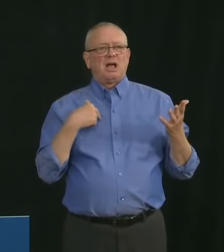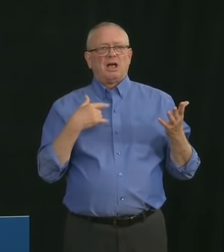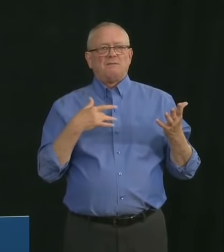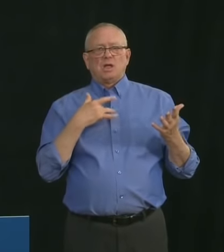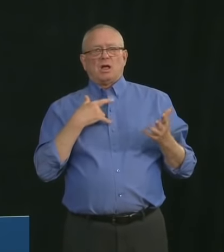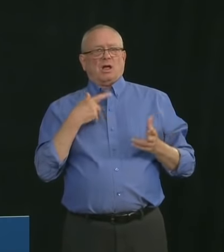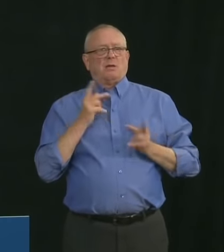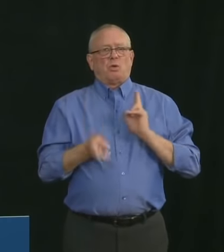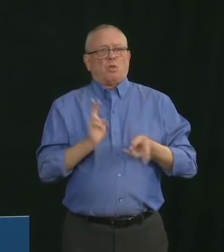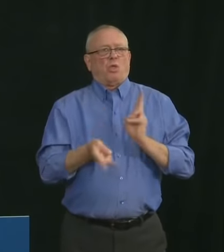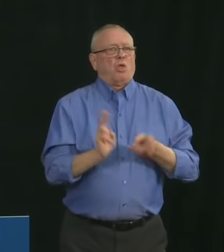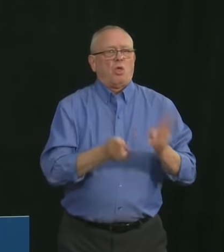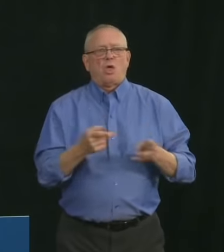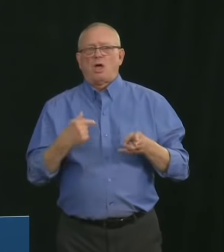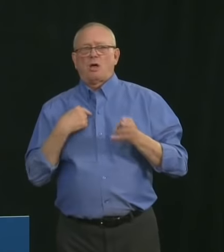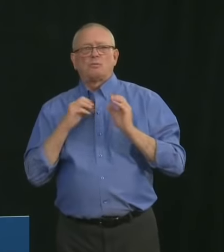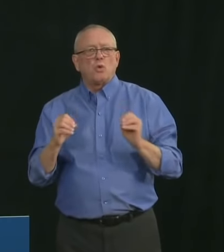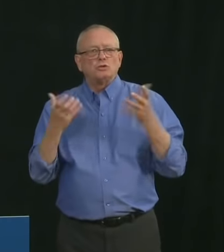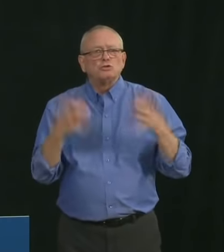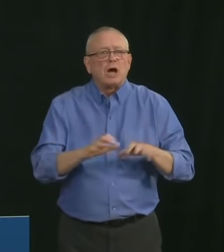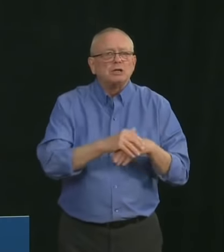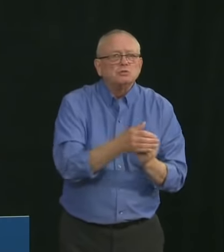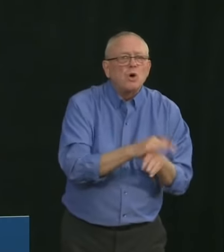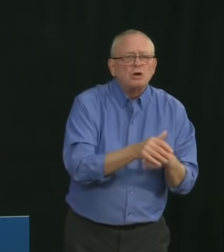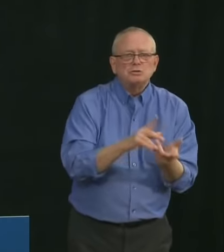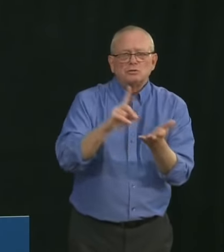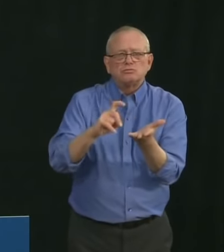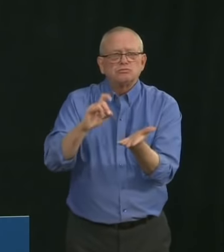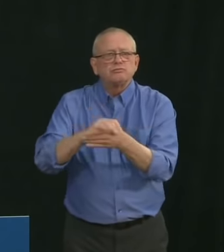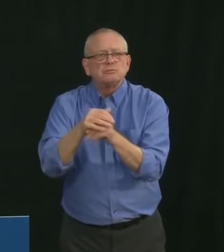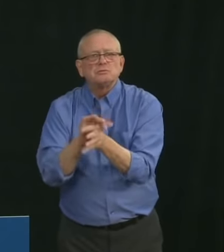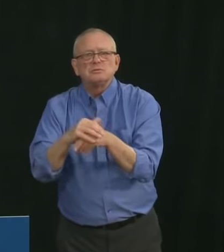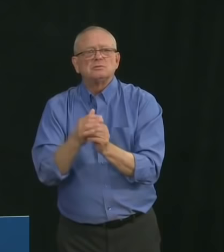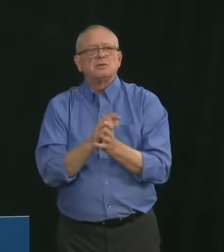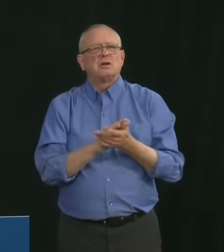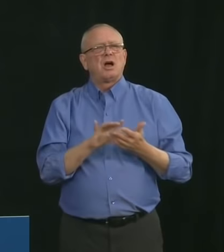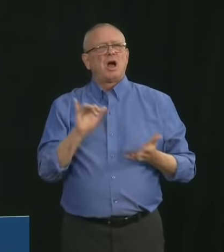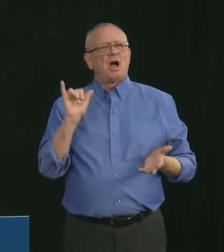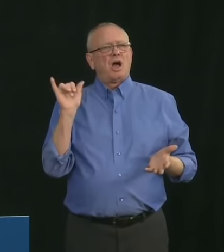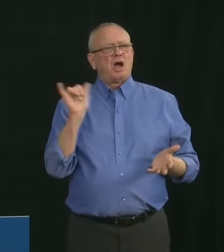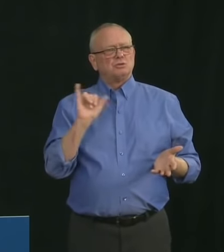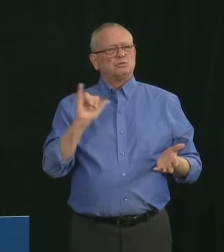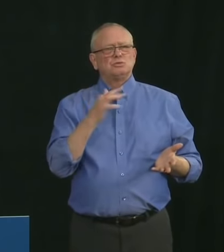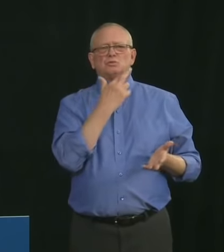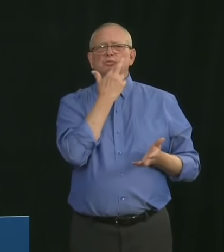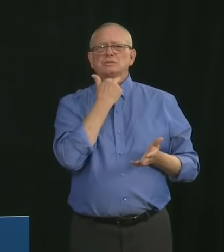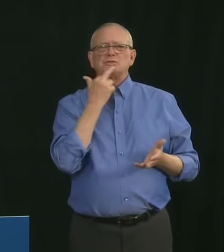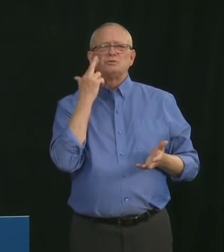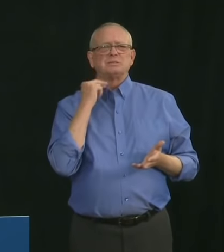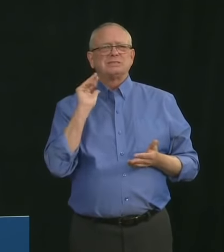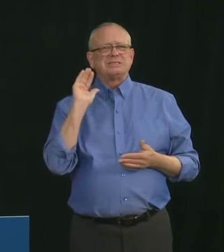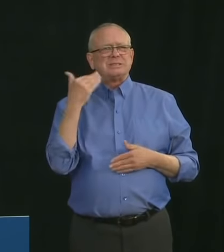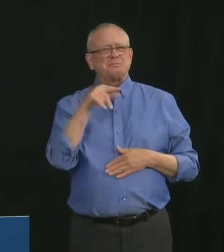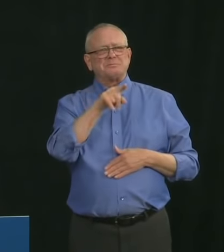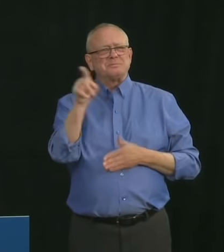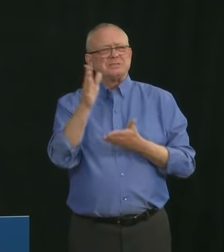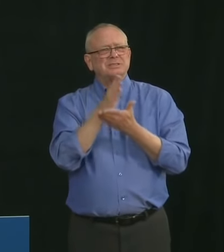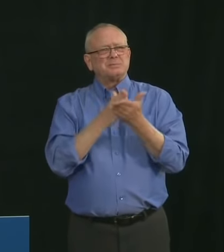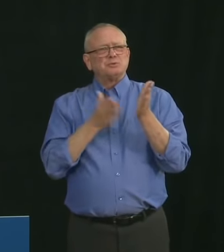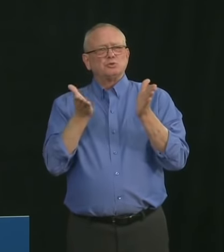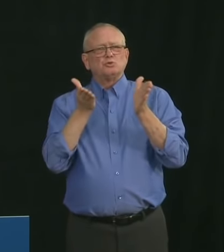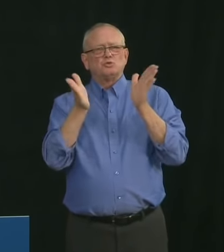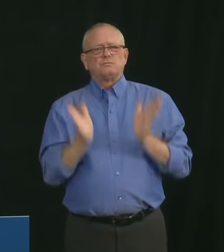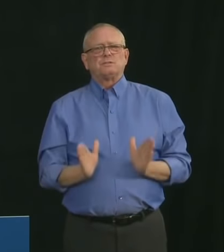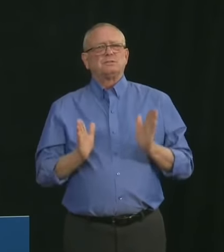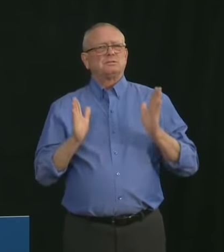We've also heard of restaurants where servers aren't wearing masks. So I'm just asking if your recommendations are guidelines for these